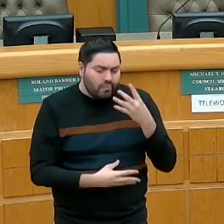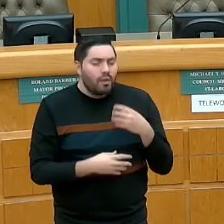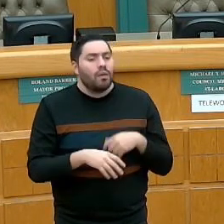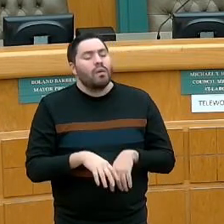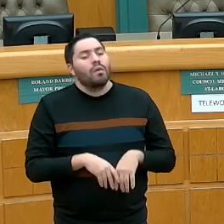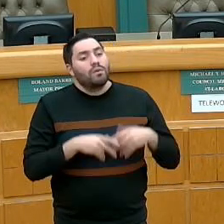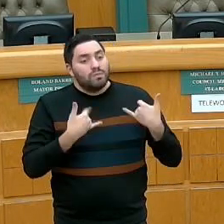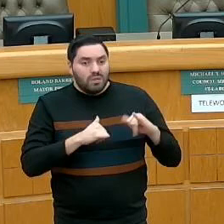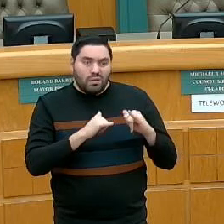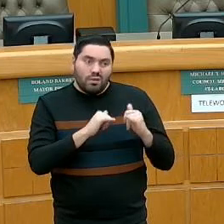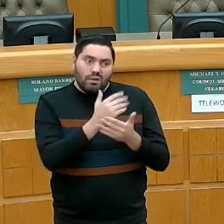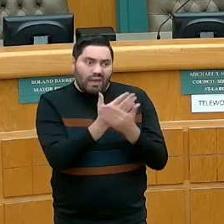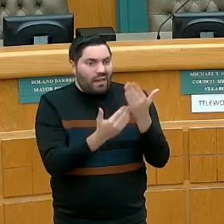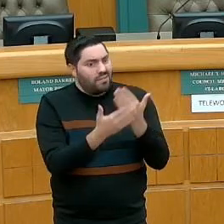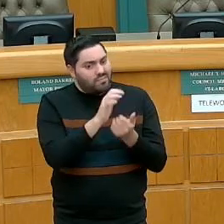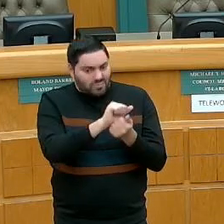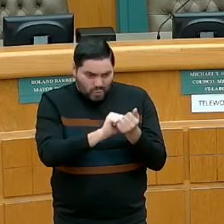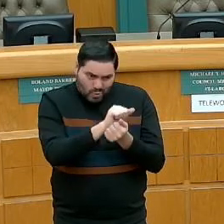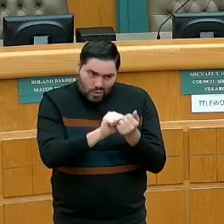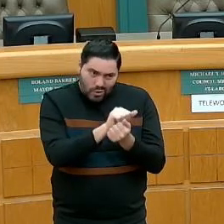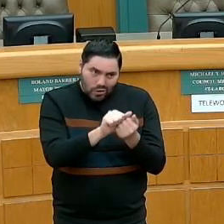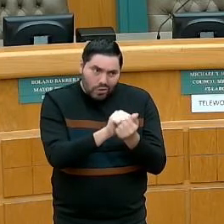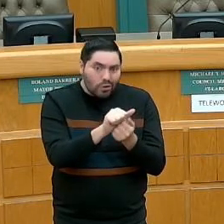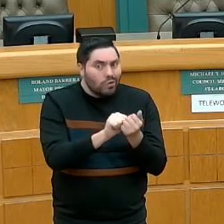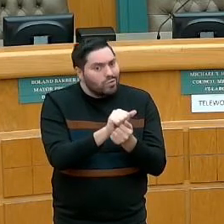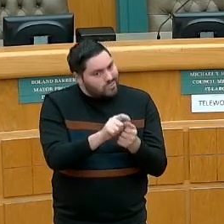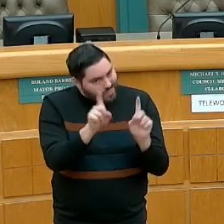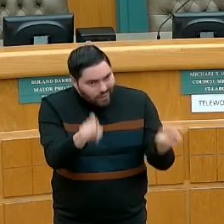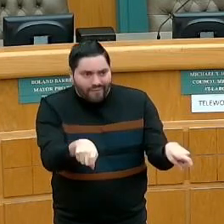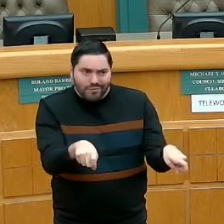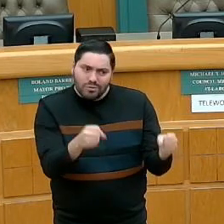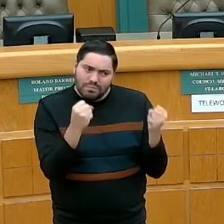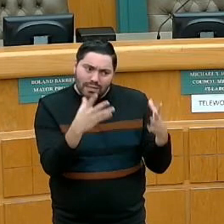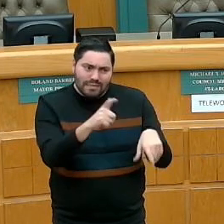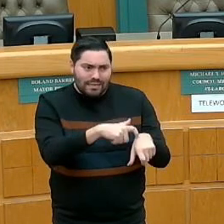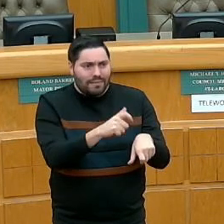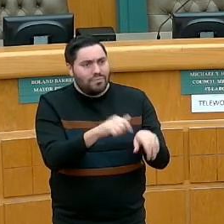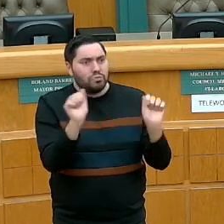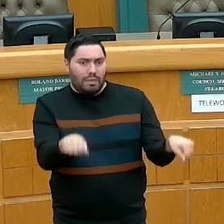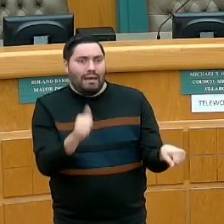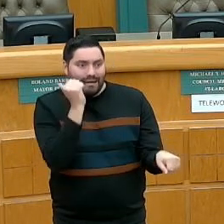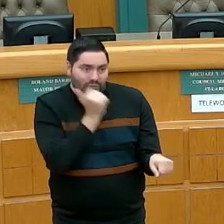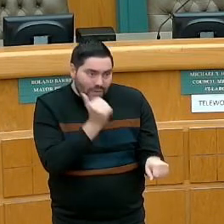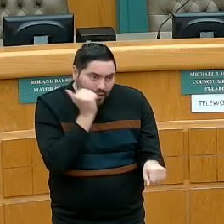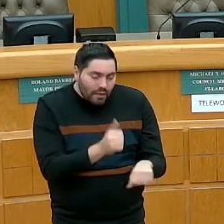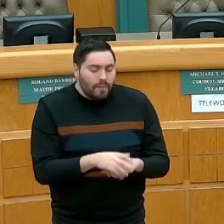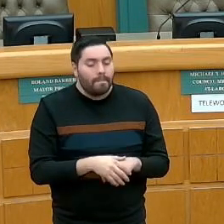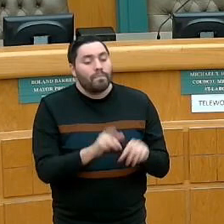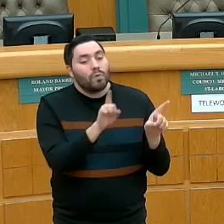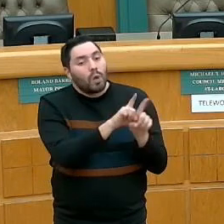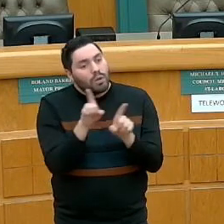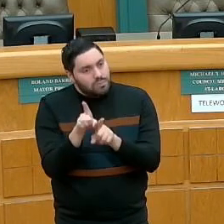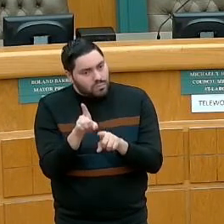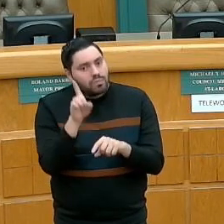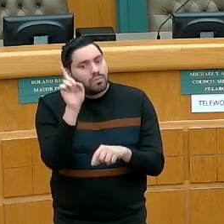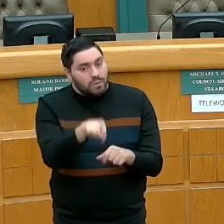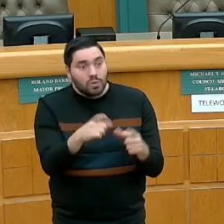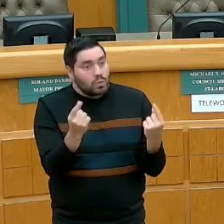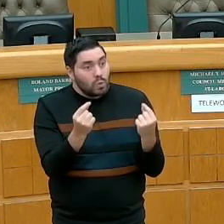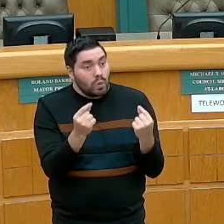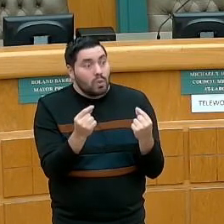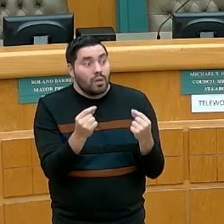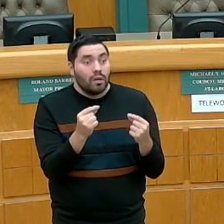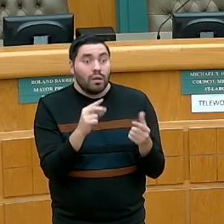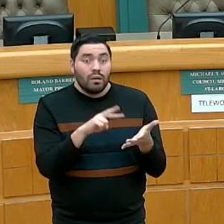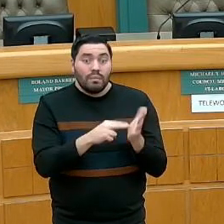continue to wash our hands as a practice many times a day. And we do need to continue to not touch